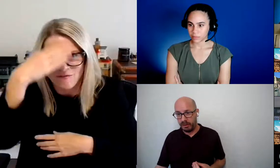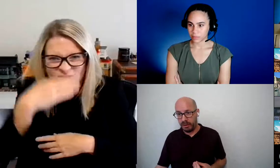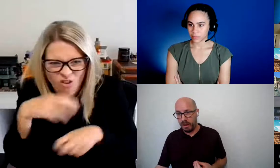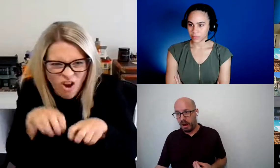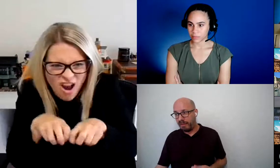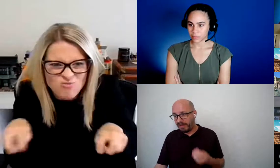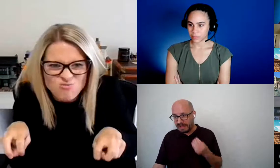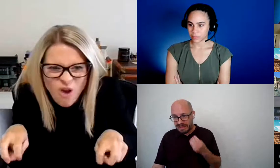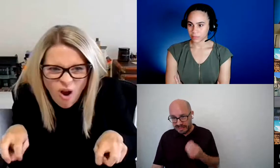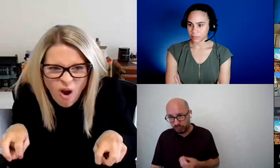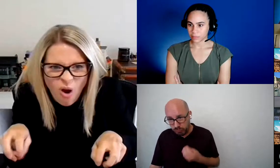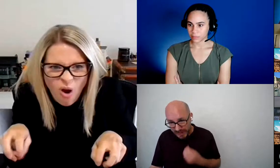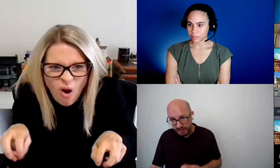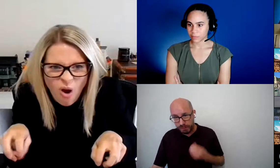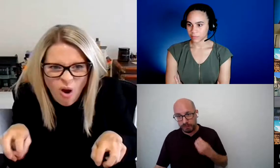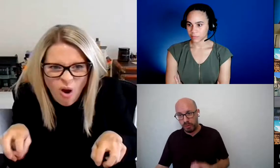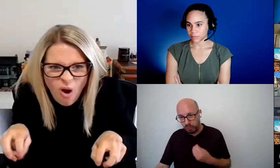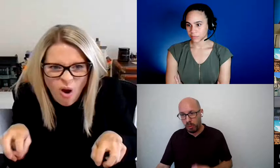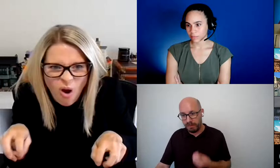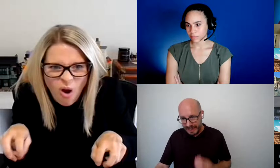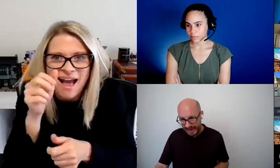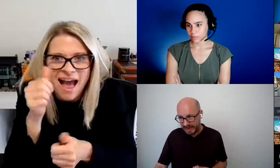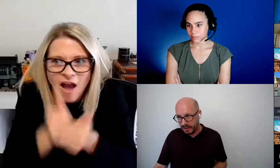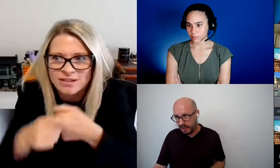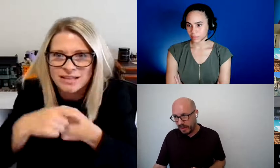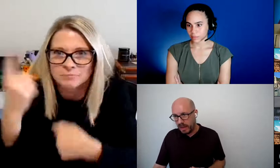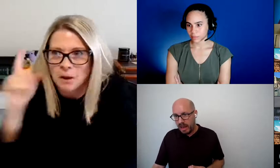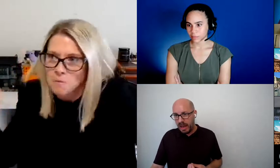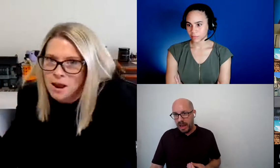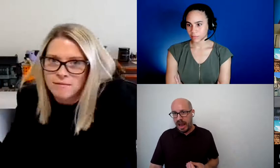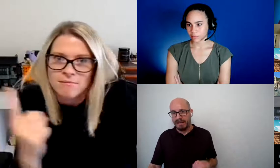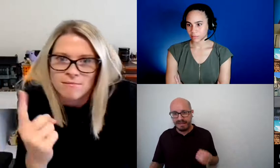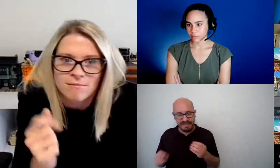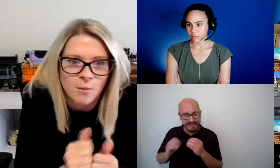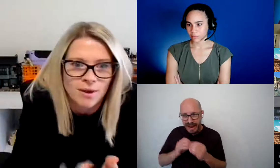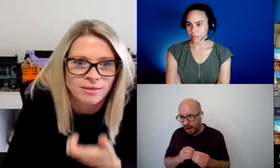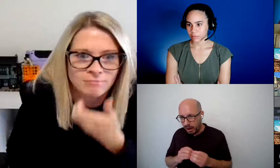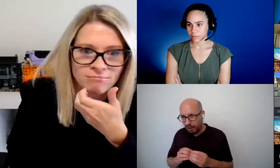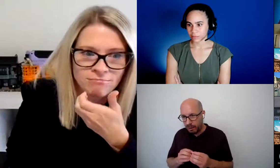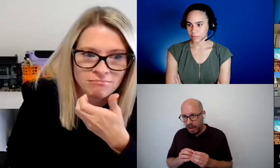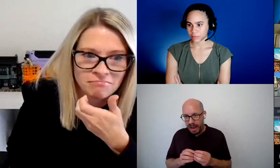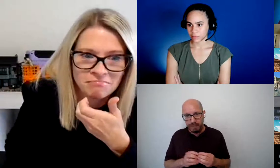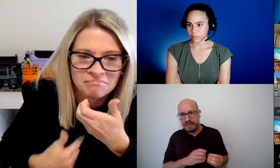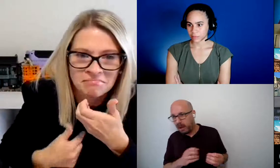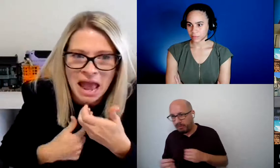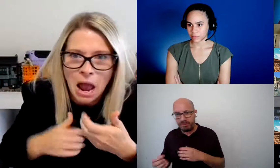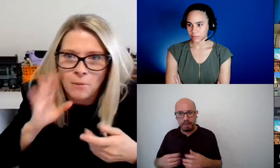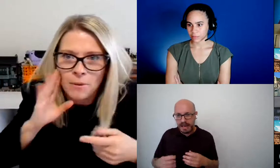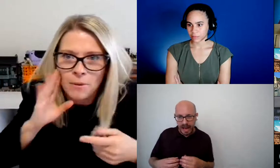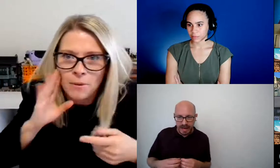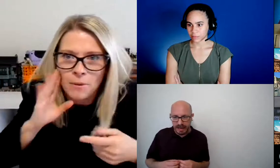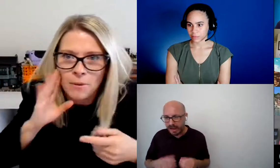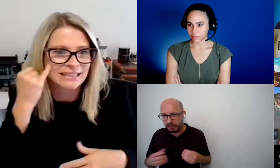of having to sit right at the front row of the gate and stare every time somebody had an